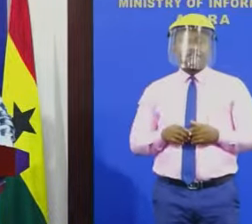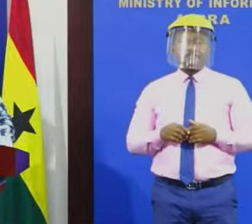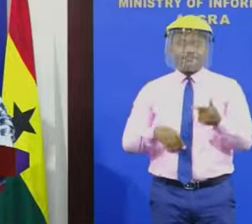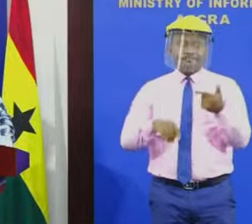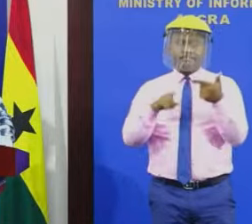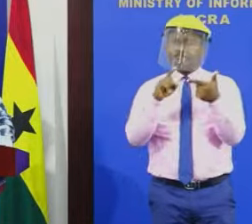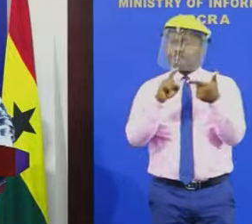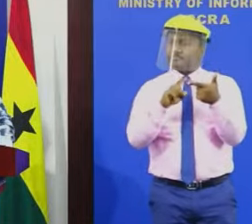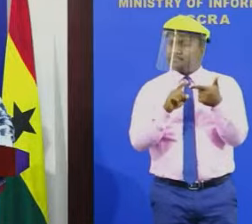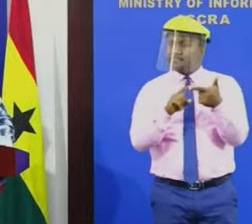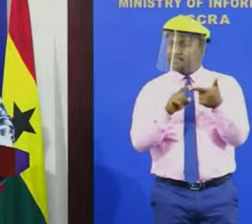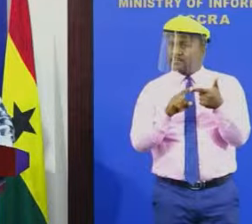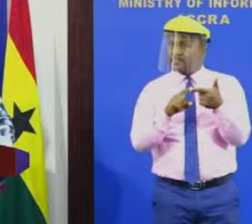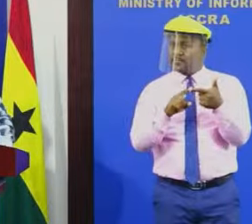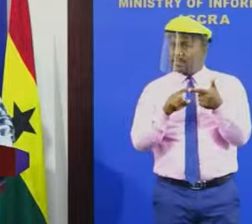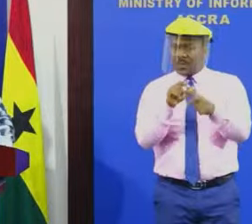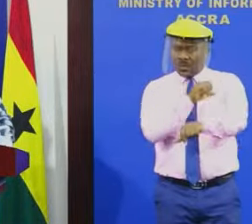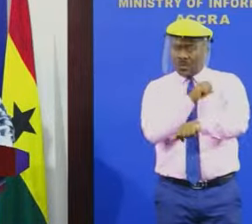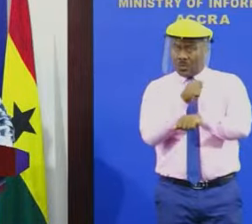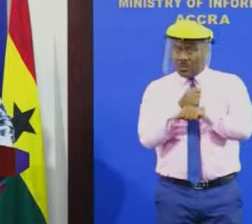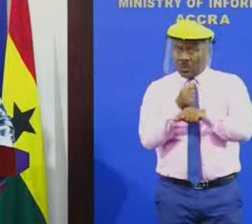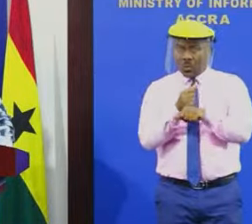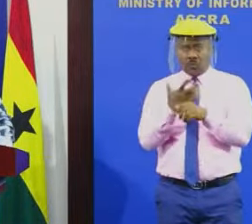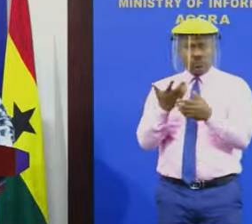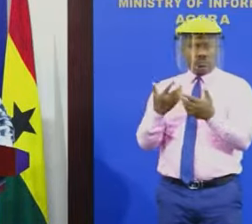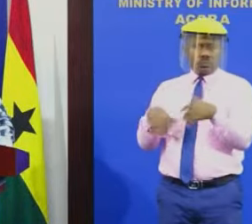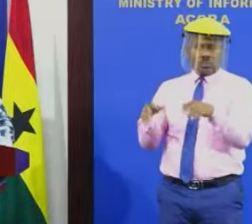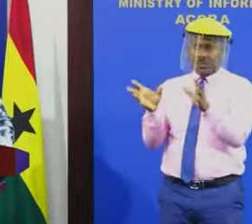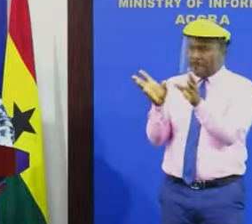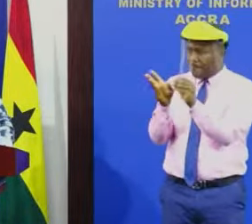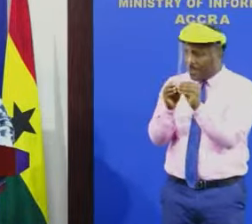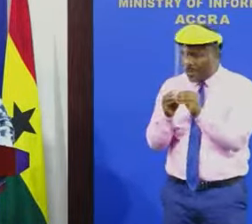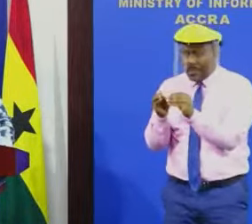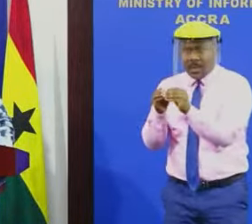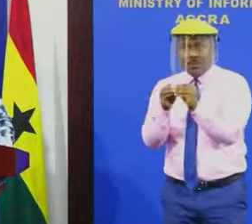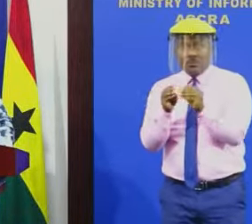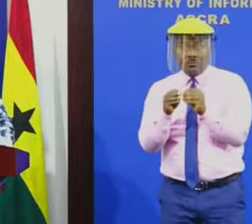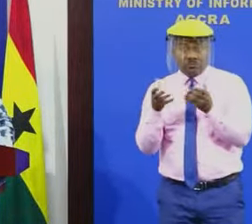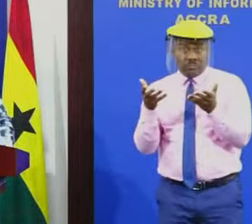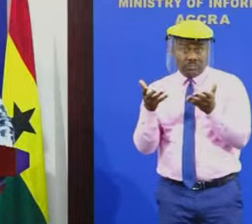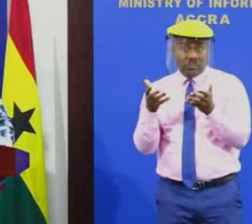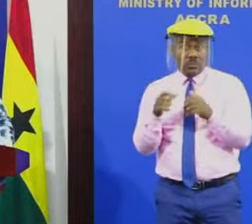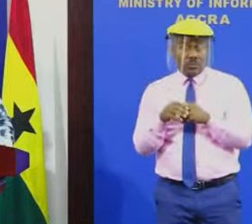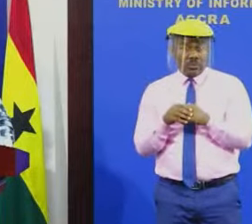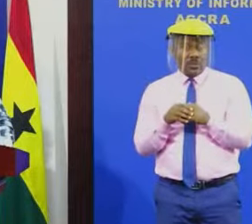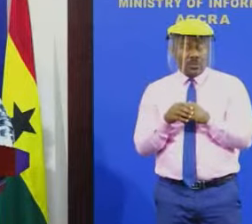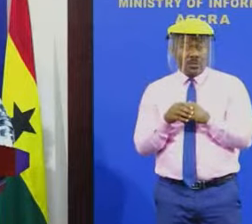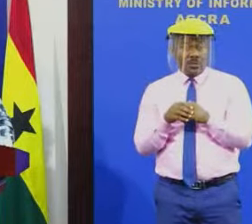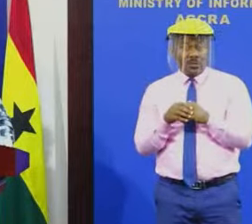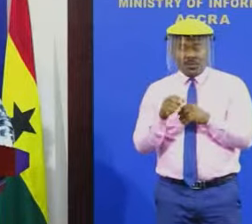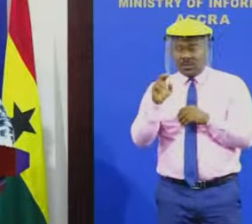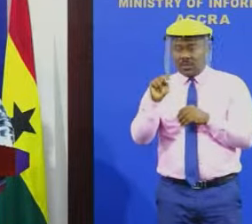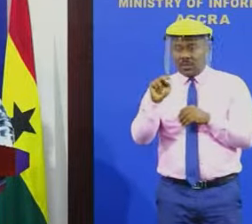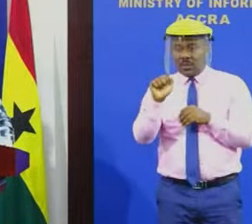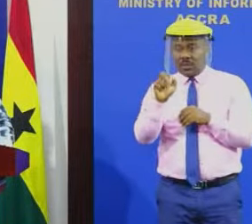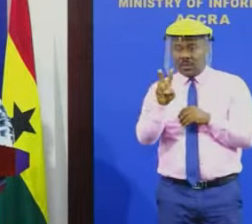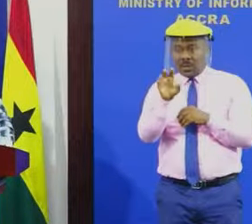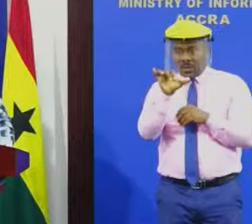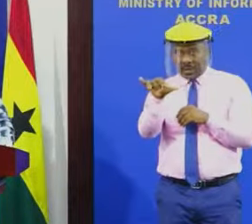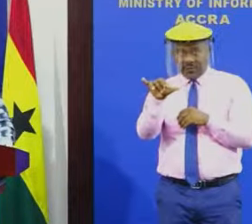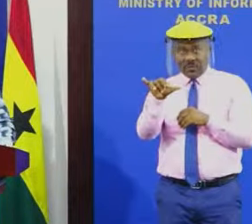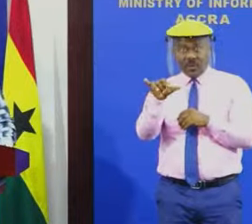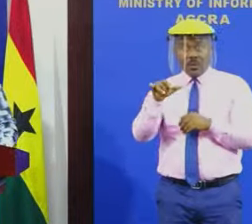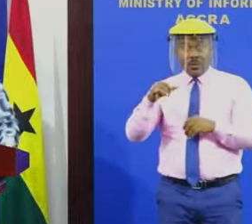authority has also engaged in a number of consultative meetings with the Naval Command with a view to